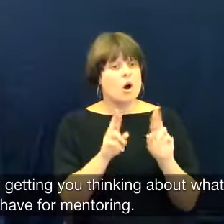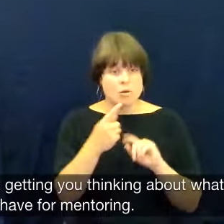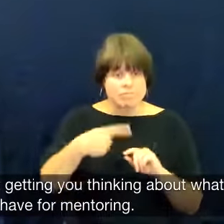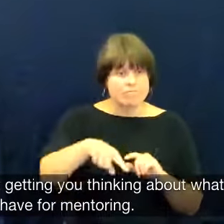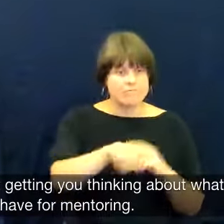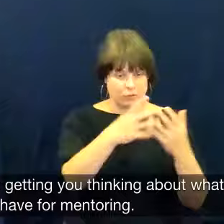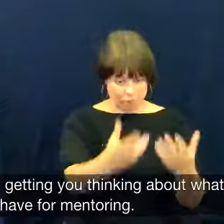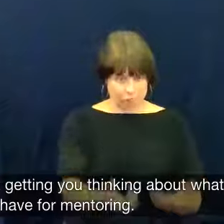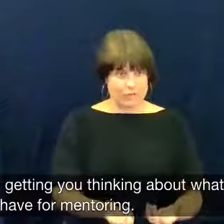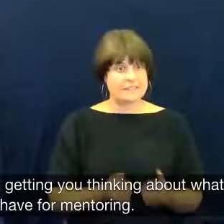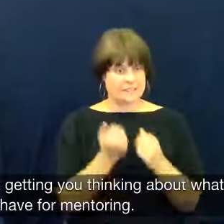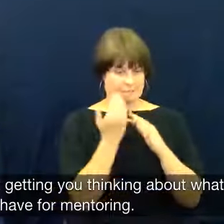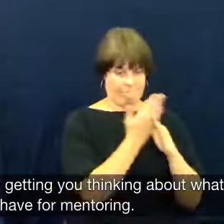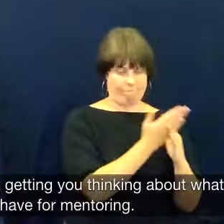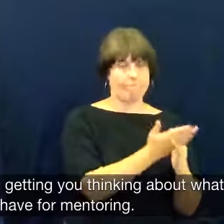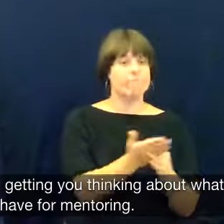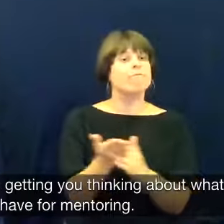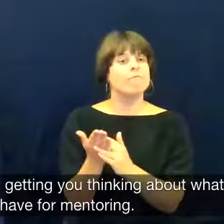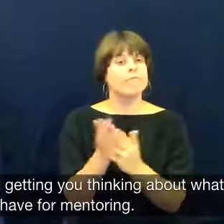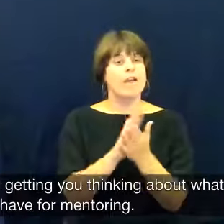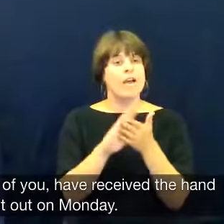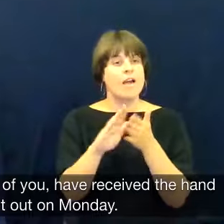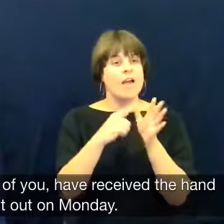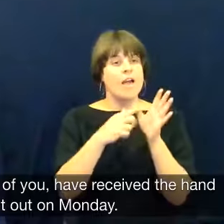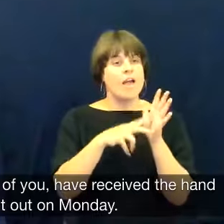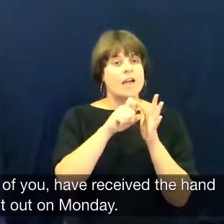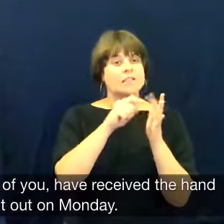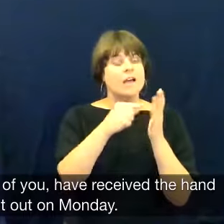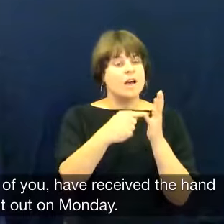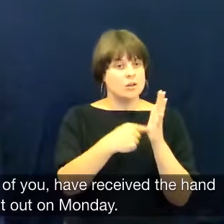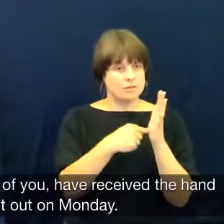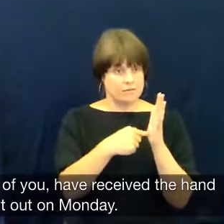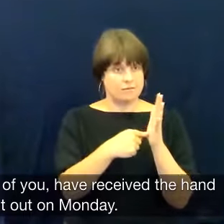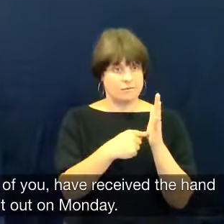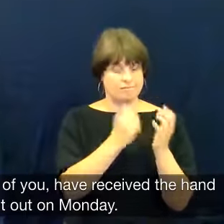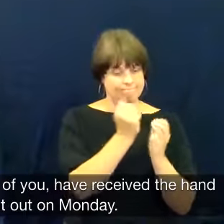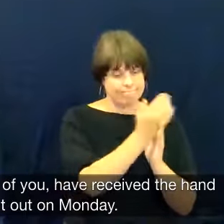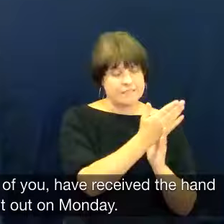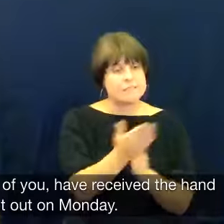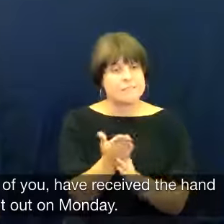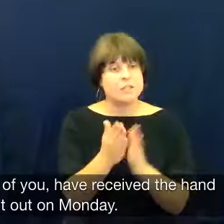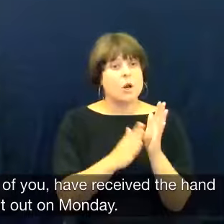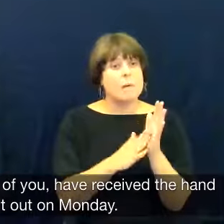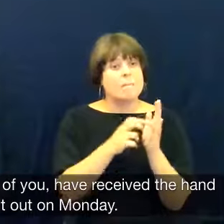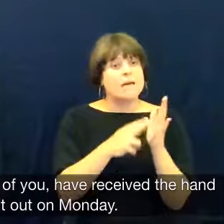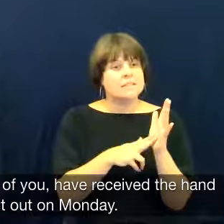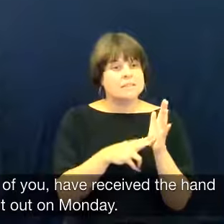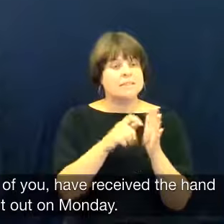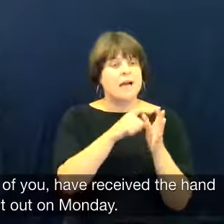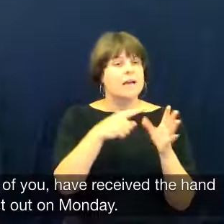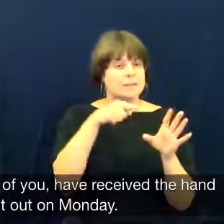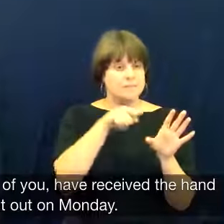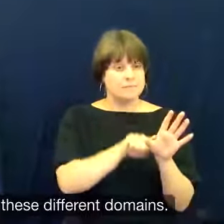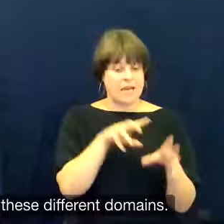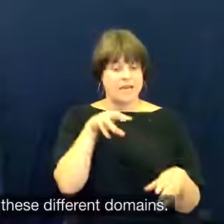that I sent out on Monday, and it included this list of these different domains. So